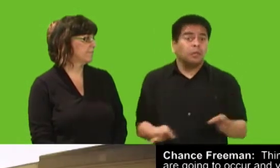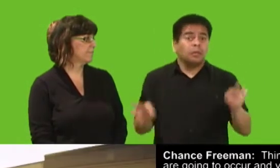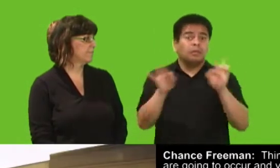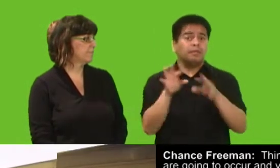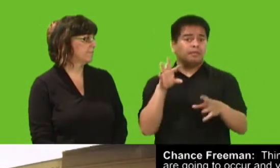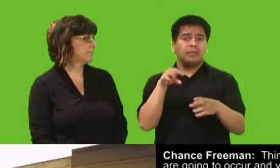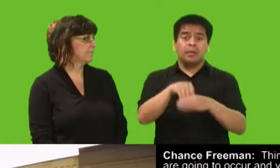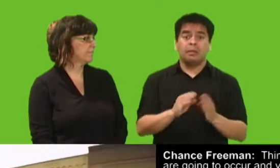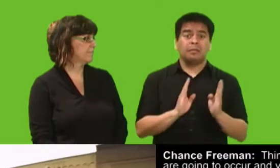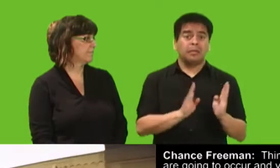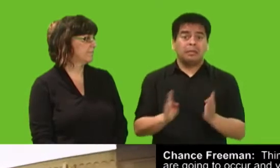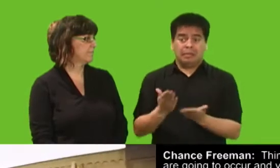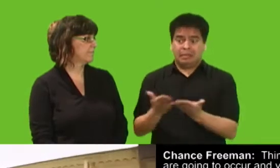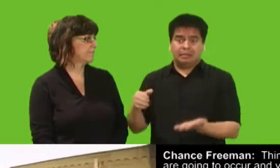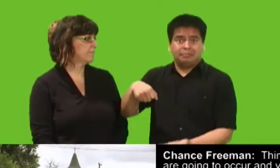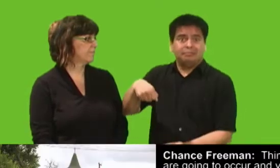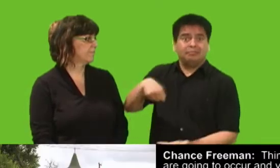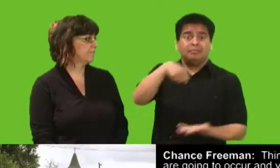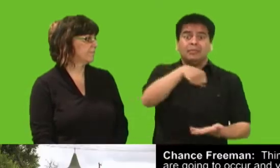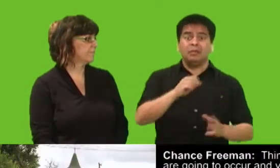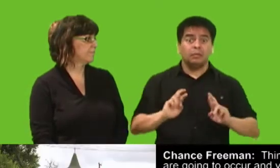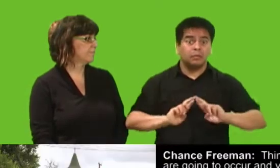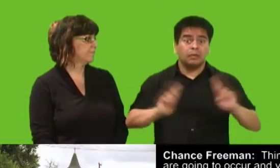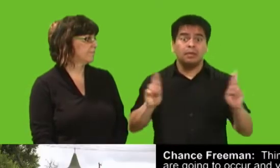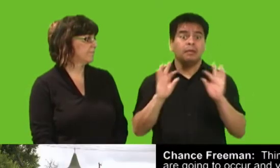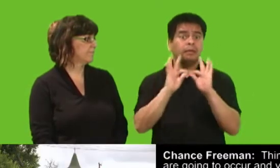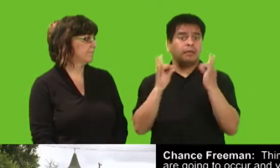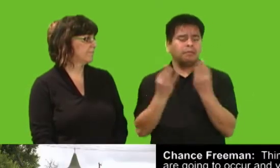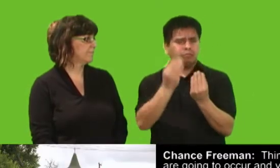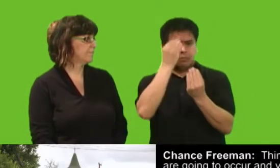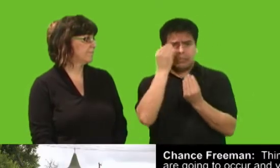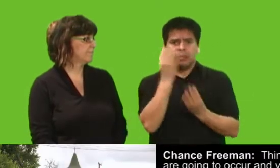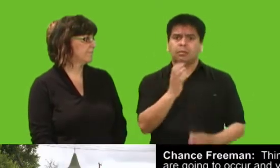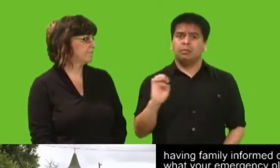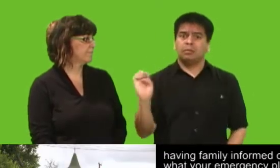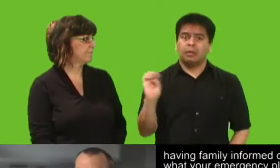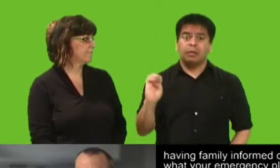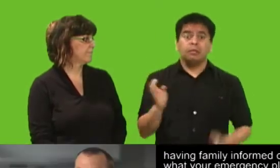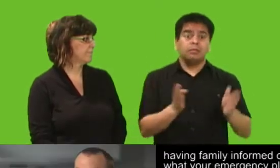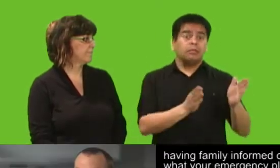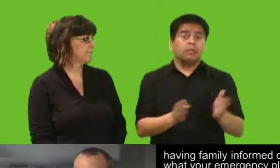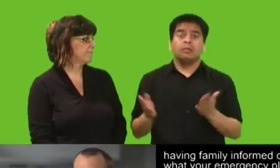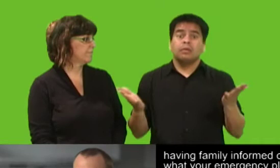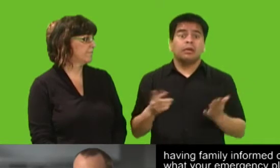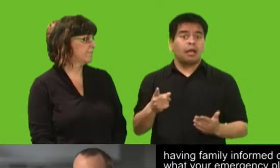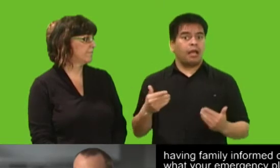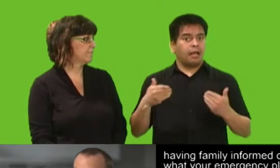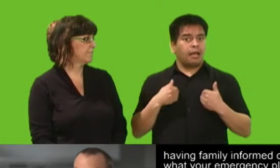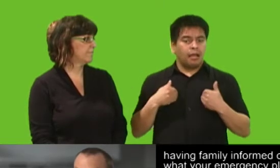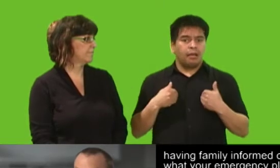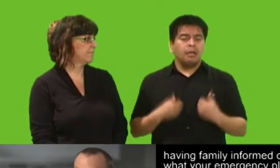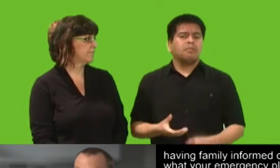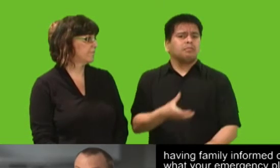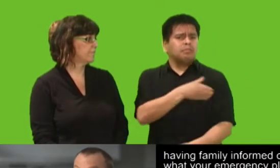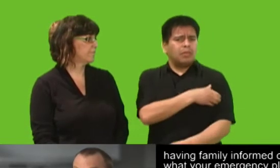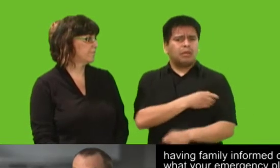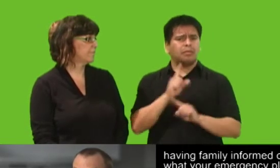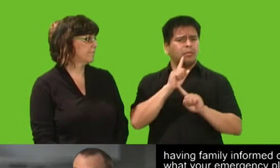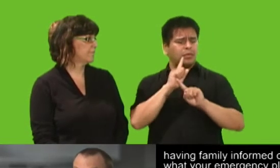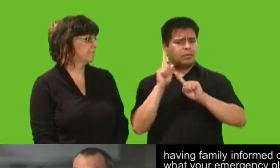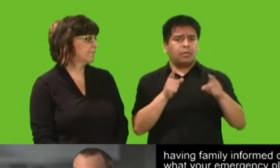event. That response, involves being prepared, having your go kits ready, having family informed of what